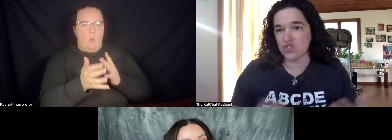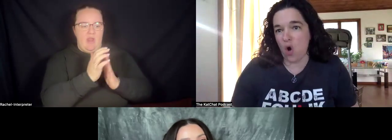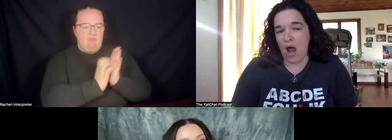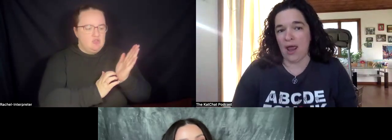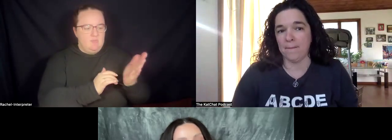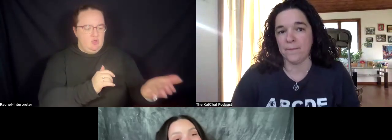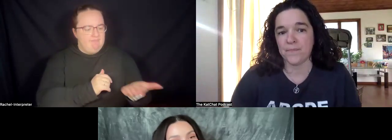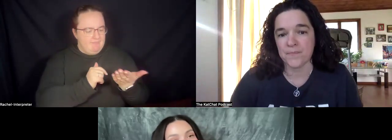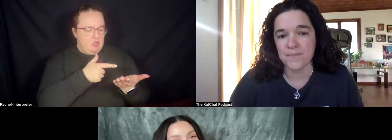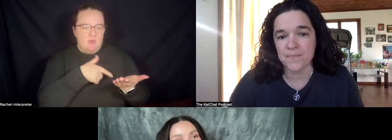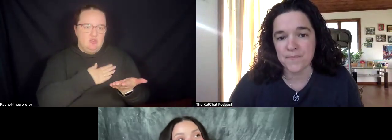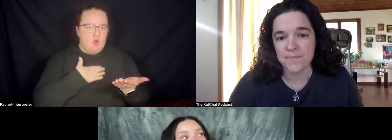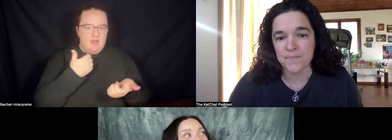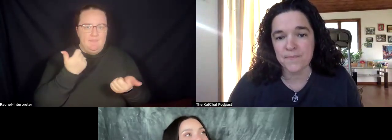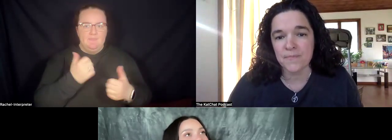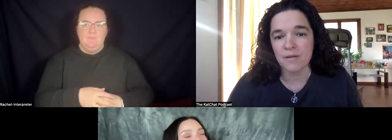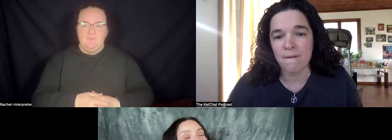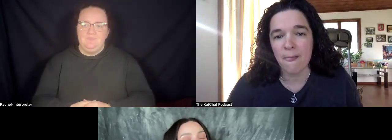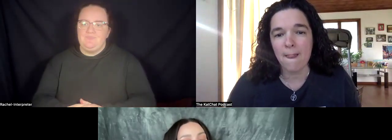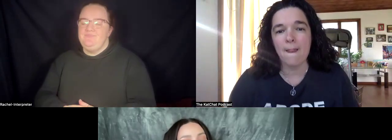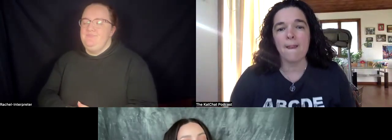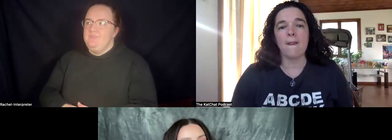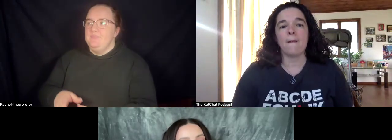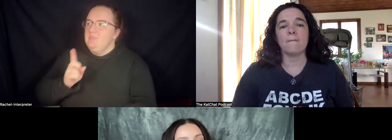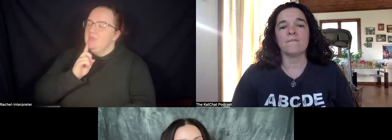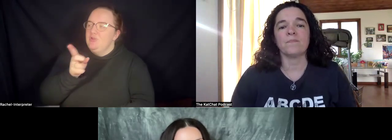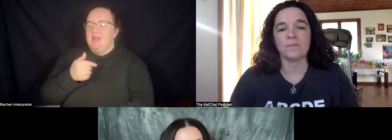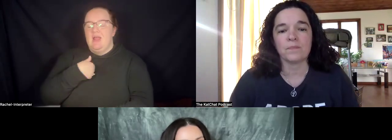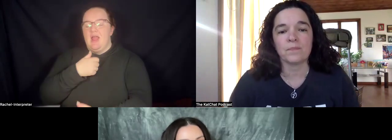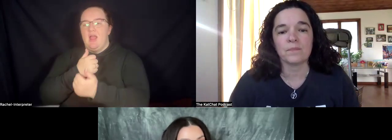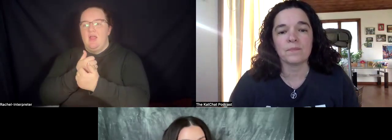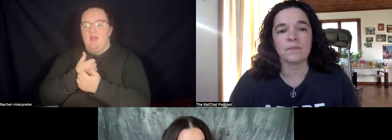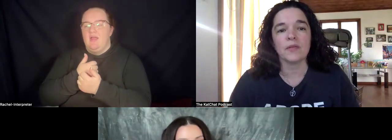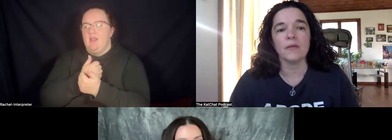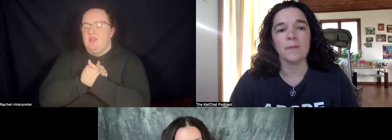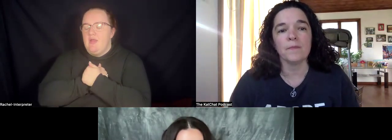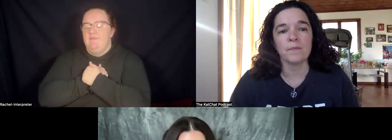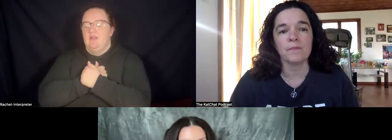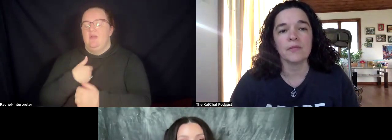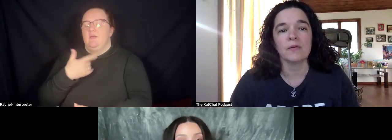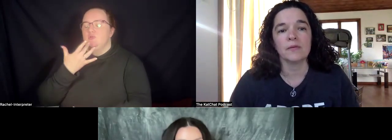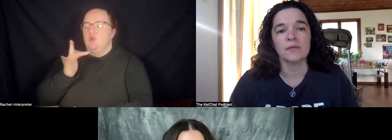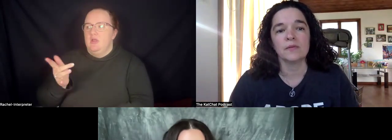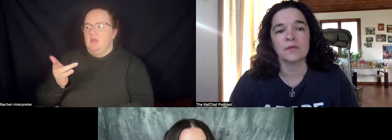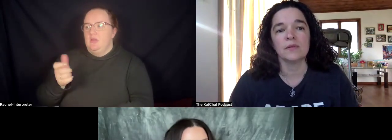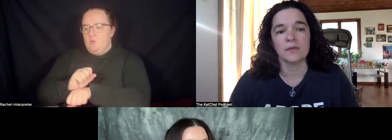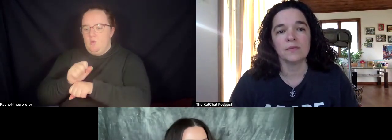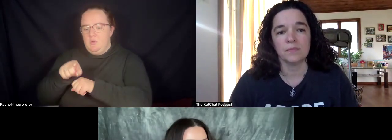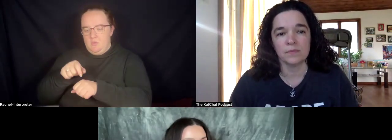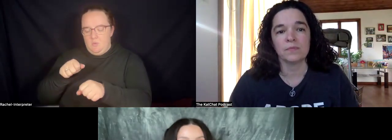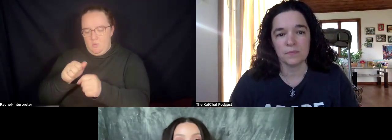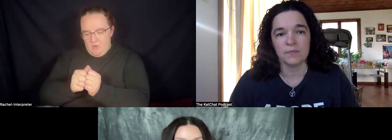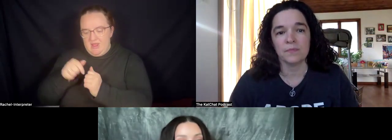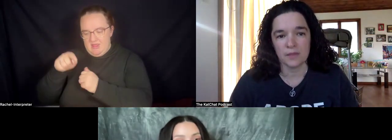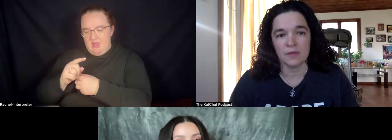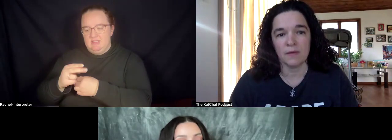you enjoy. I really love and I feel so blessed to be able to work within the genre and the world of